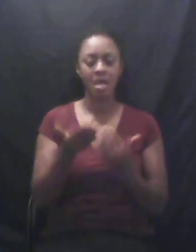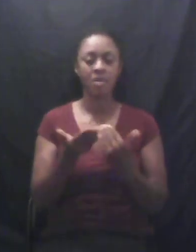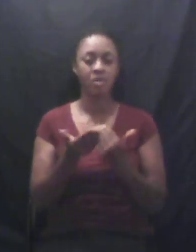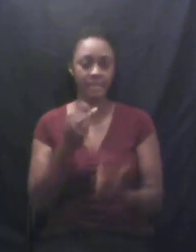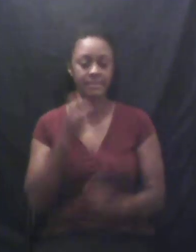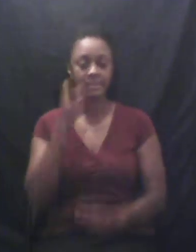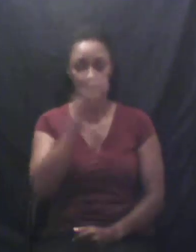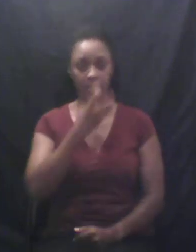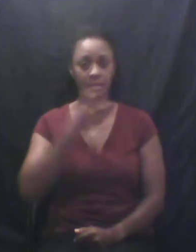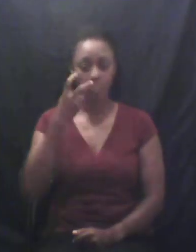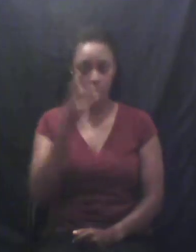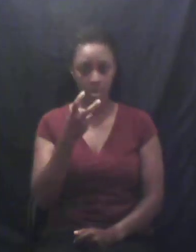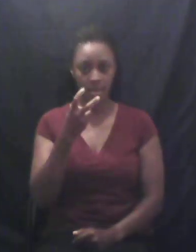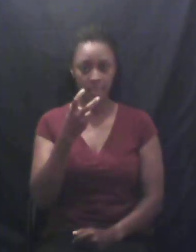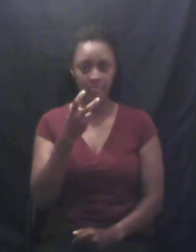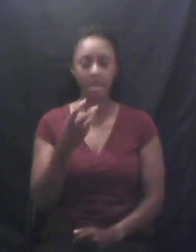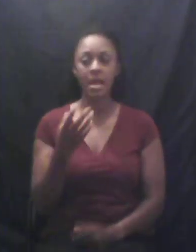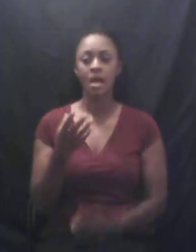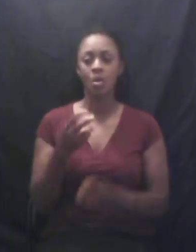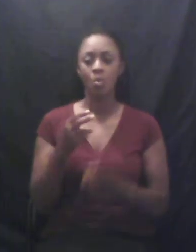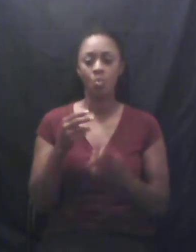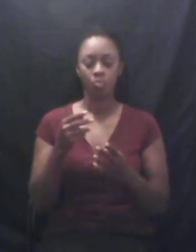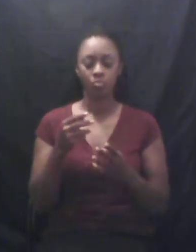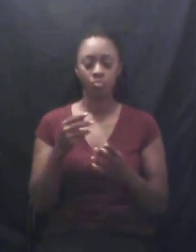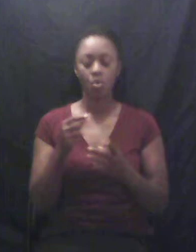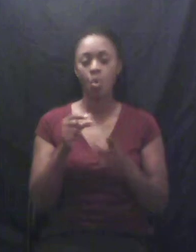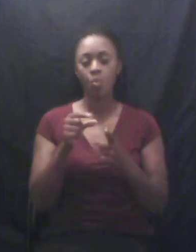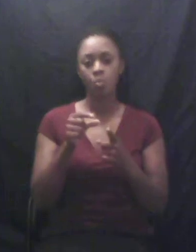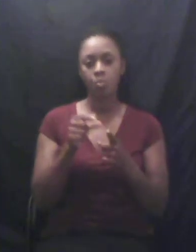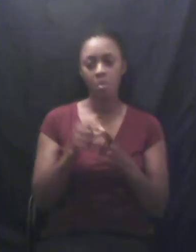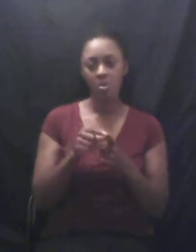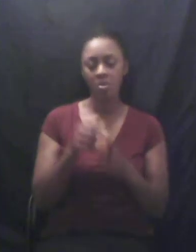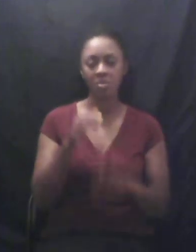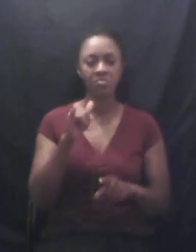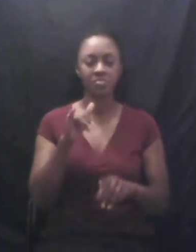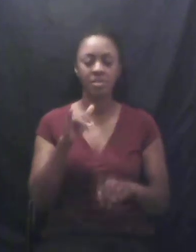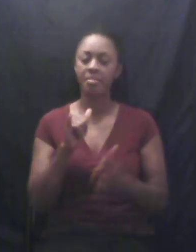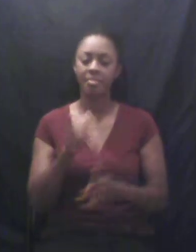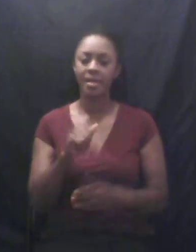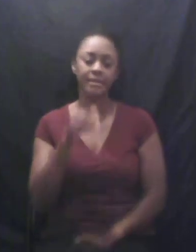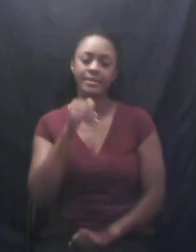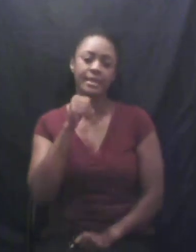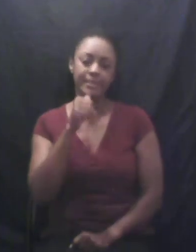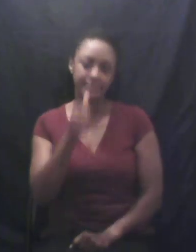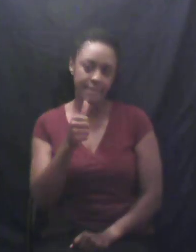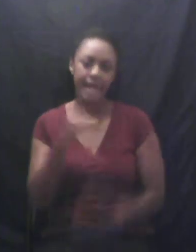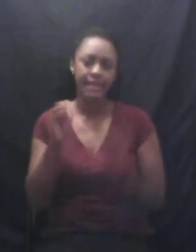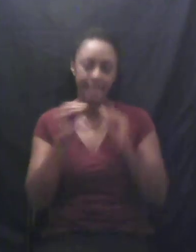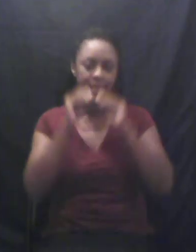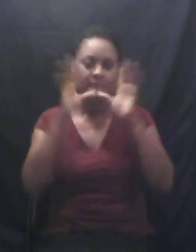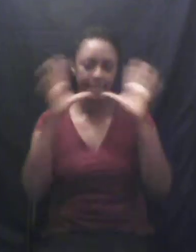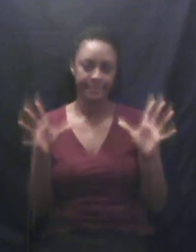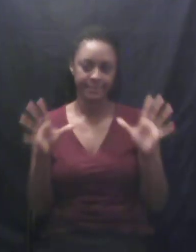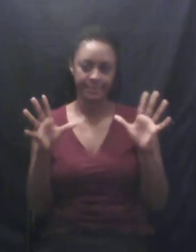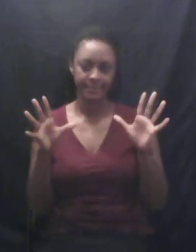words that are not speech readable. So as you're hearing a word that you may not be able